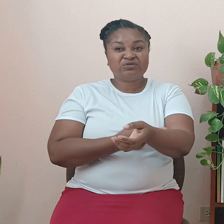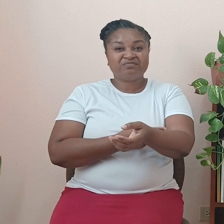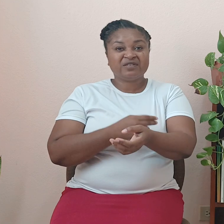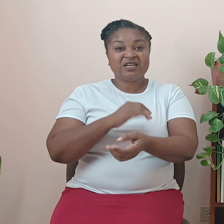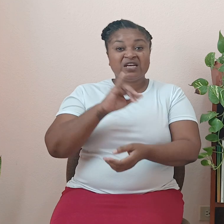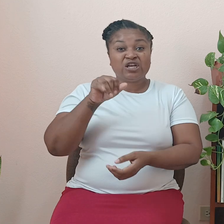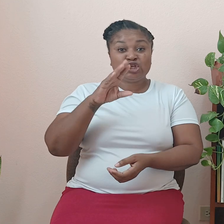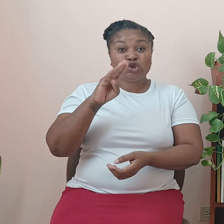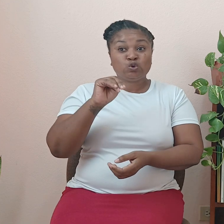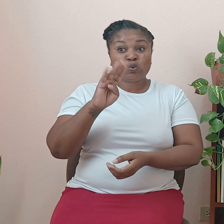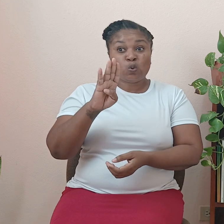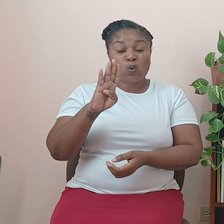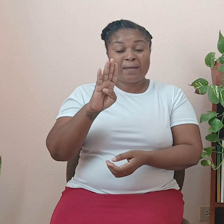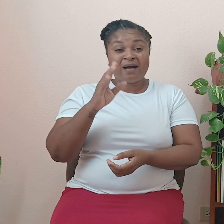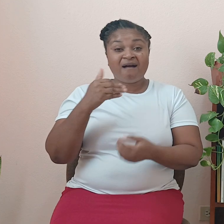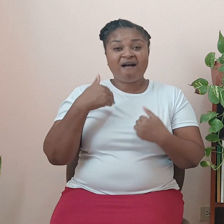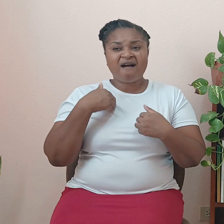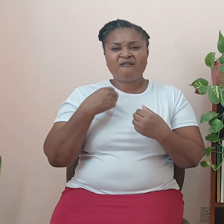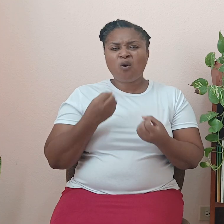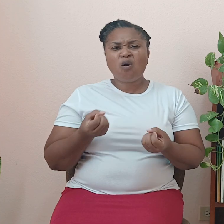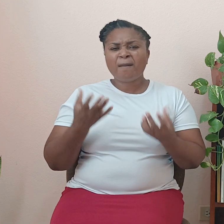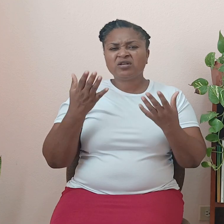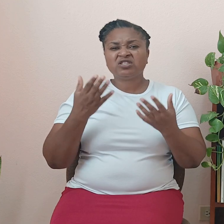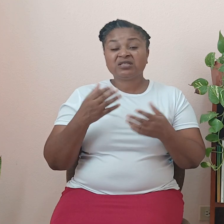A. 7,000.